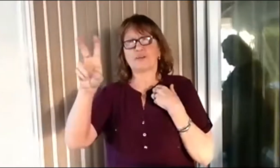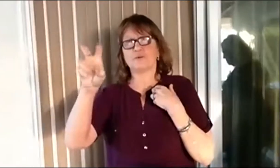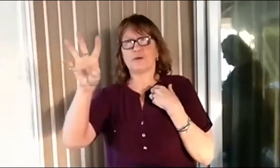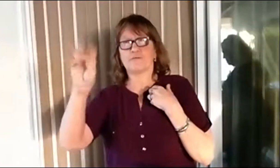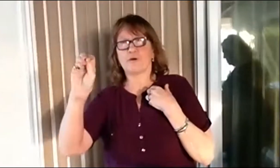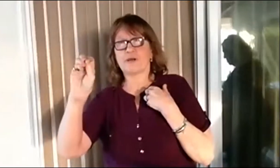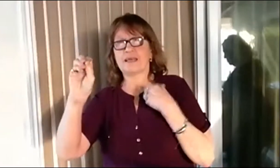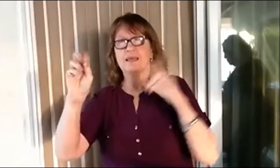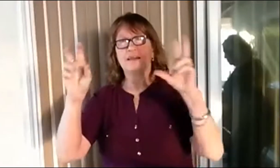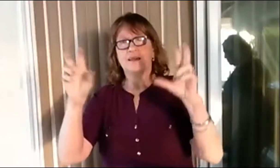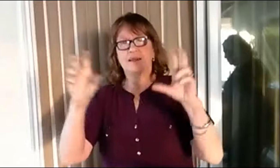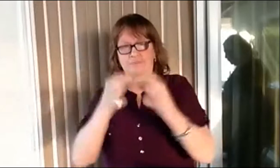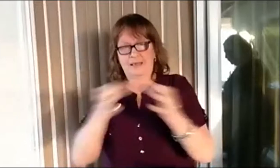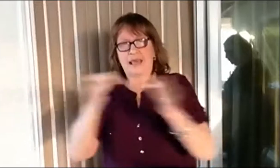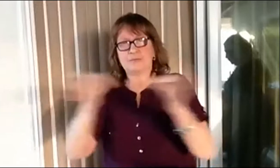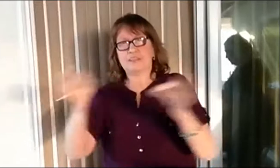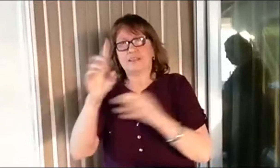to deaf students and adults.